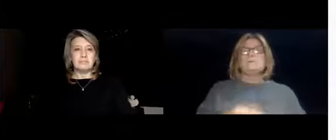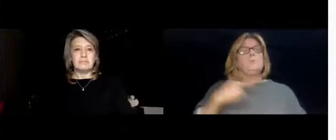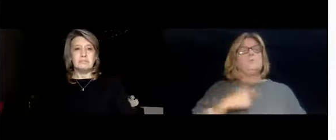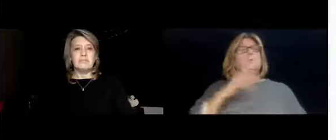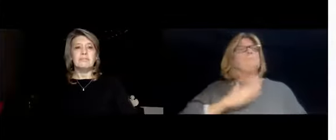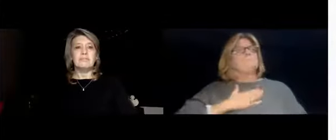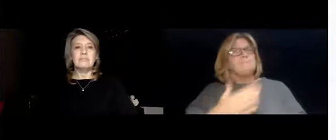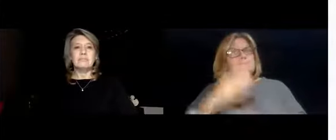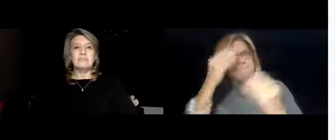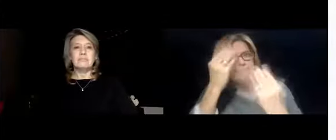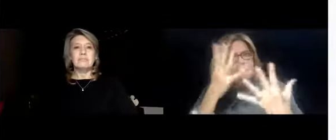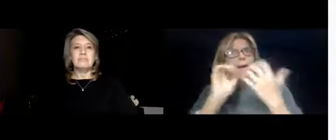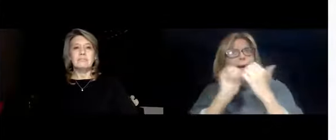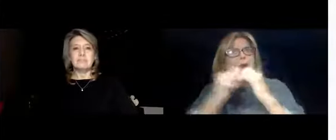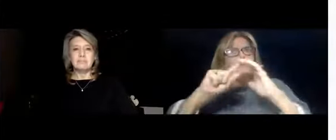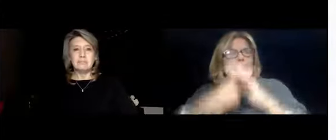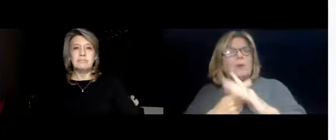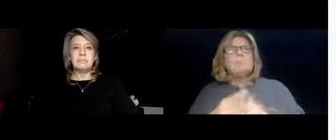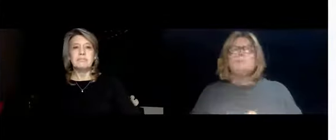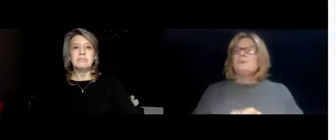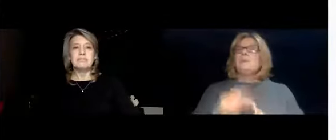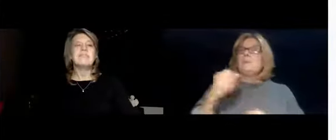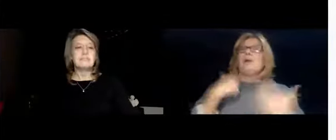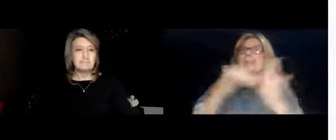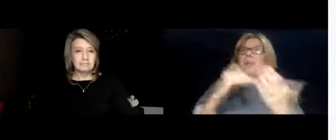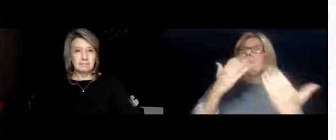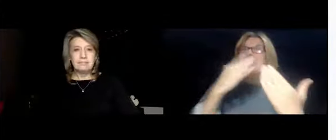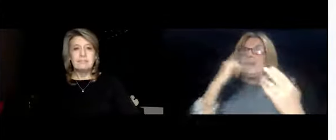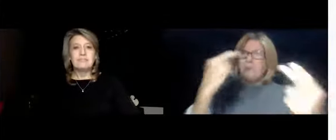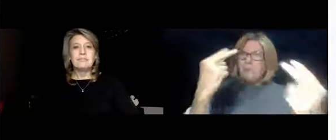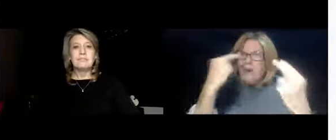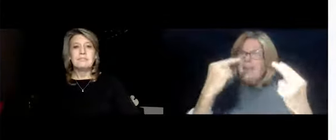or even myself. We will be most happy to give you the information on how to get